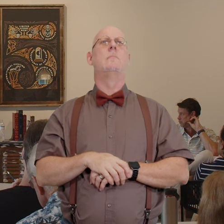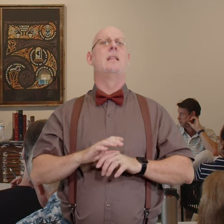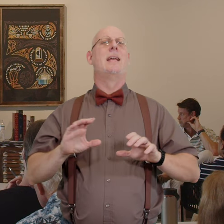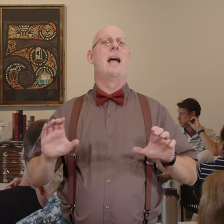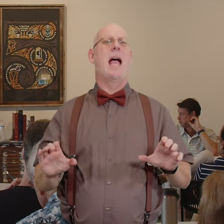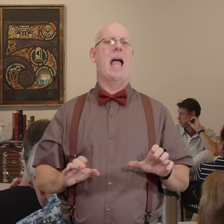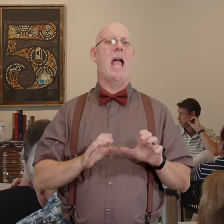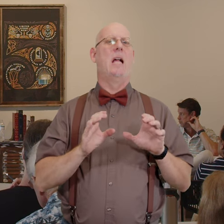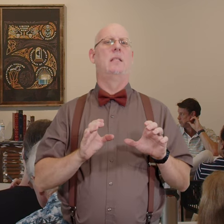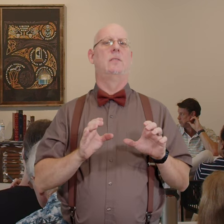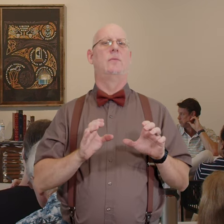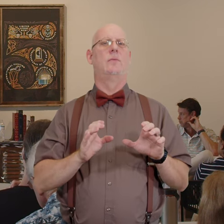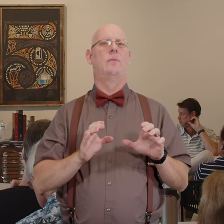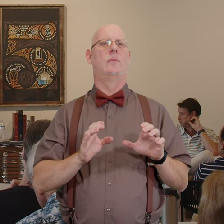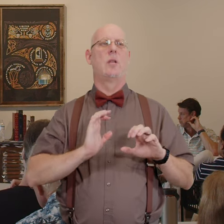active